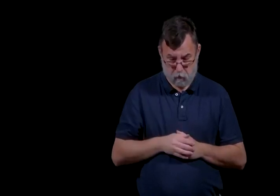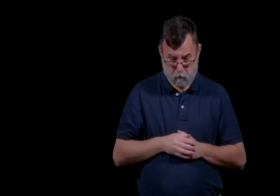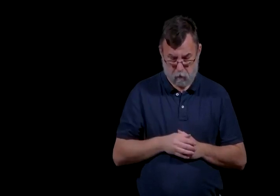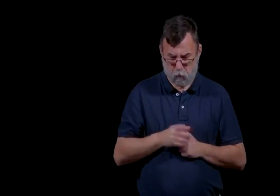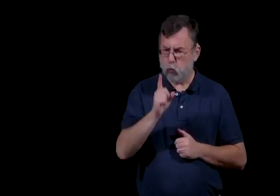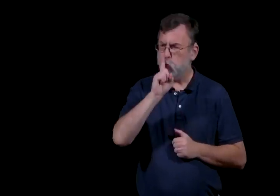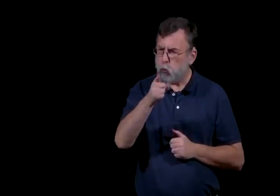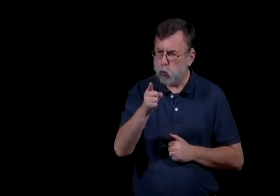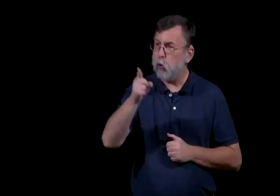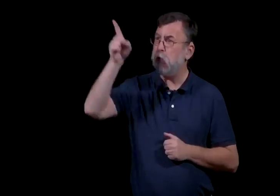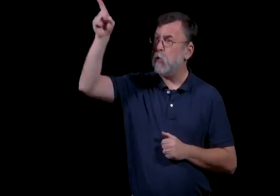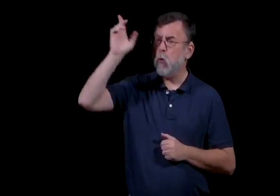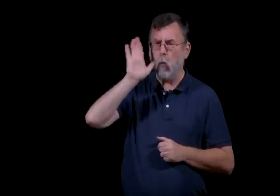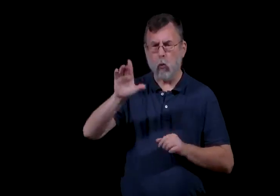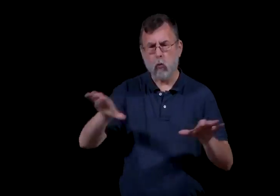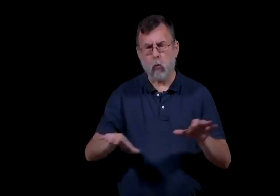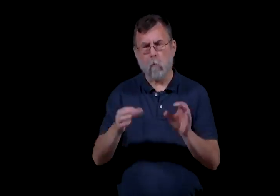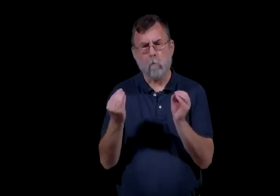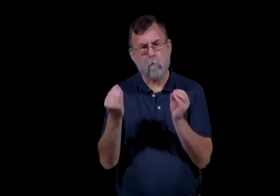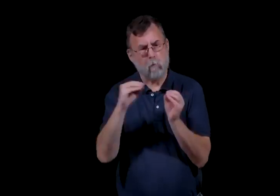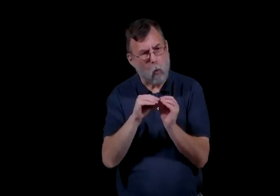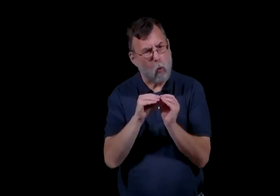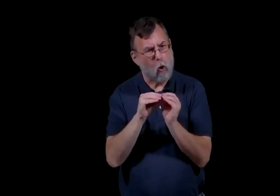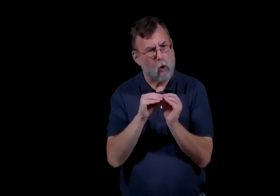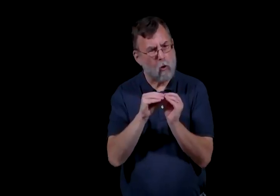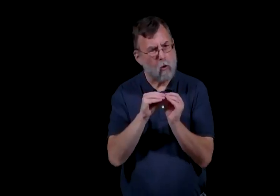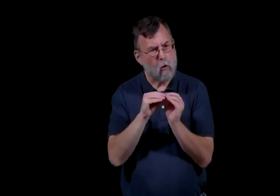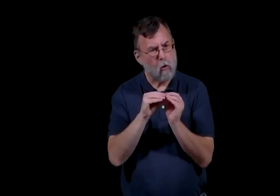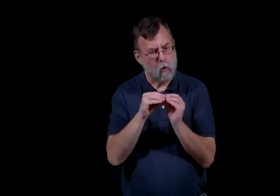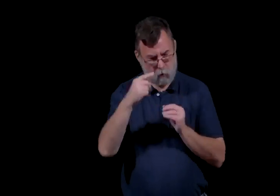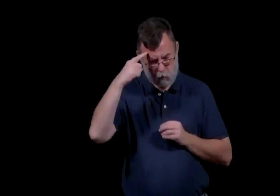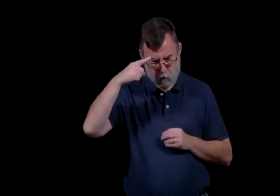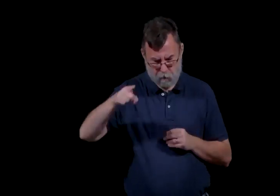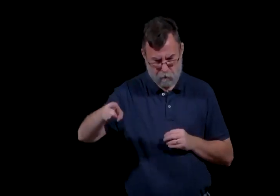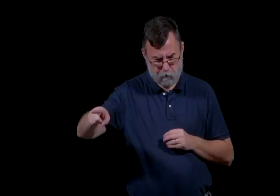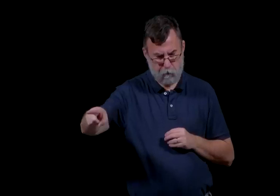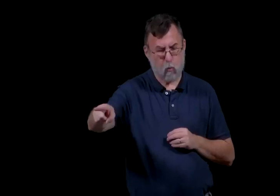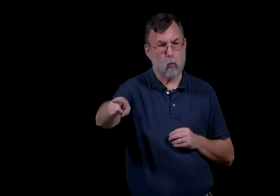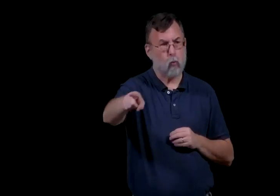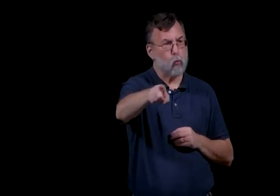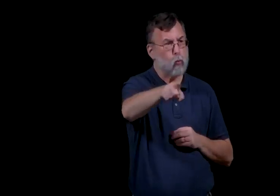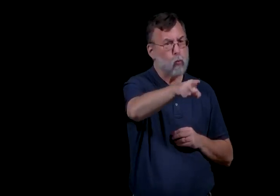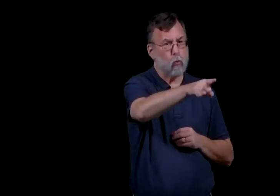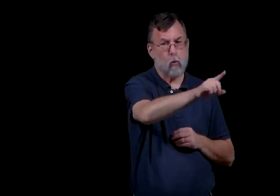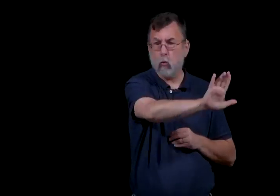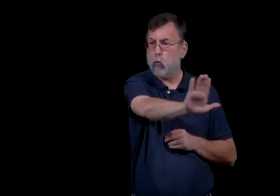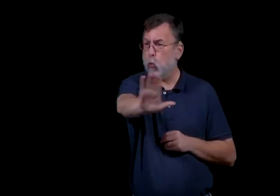Wow. Surely he will do much more for you.